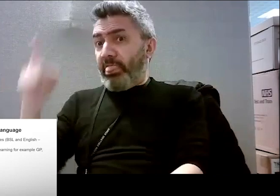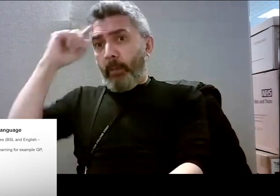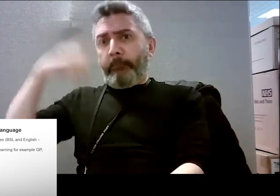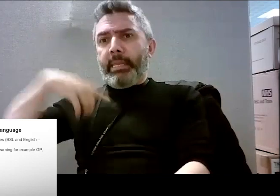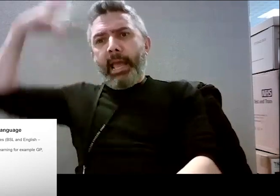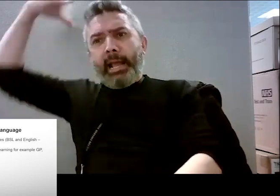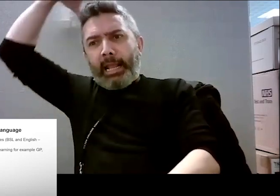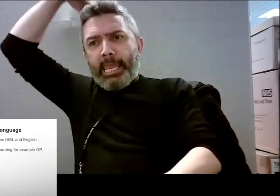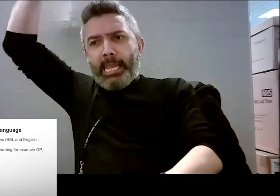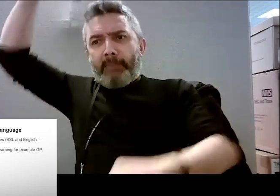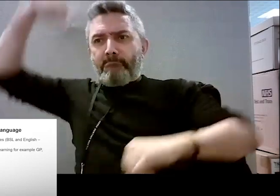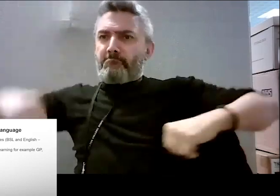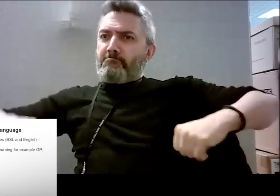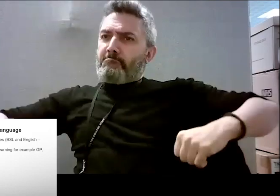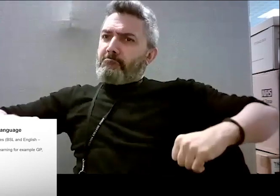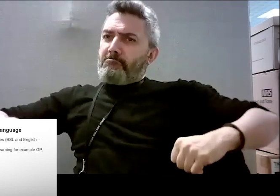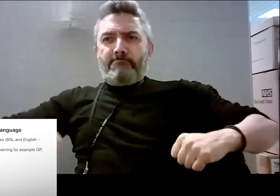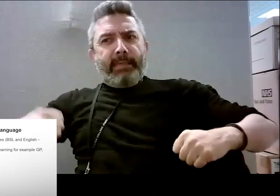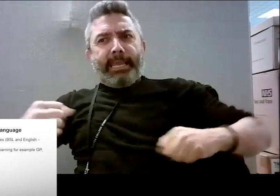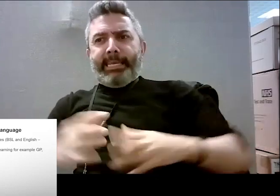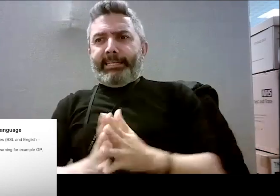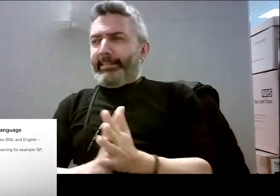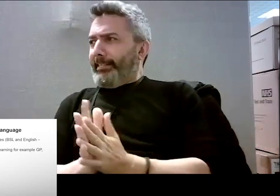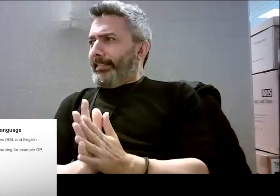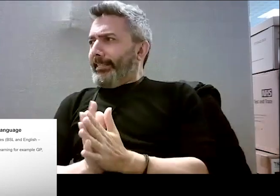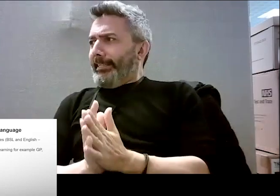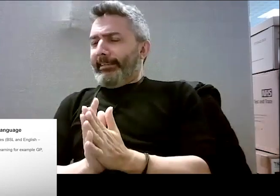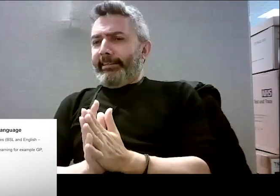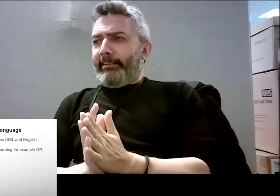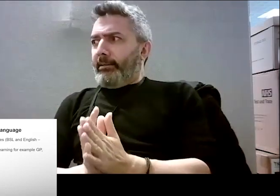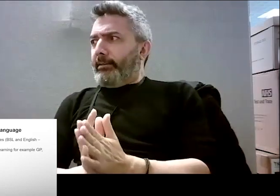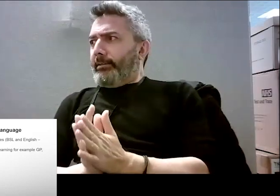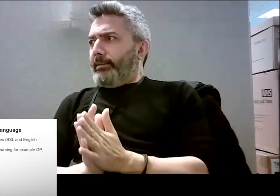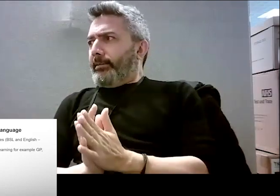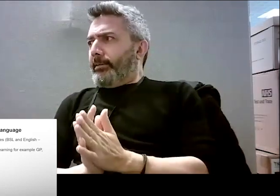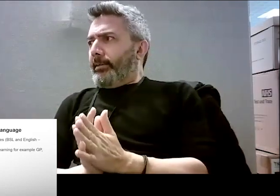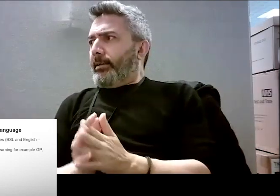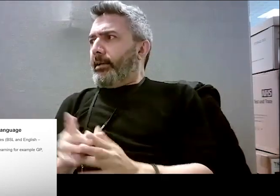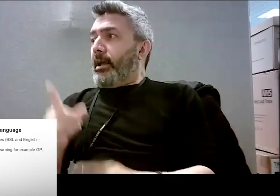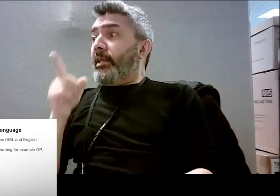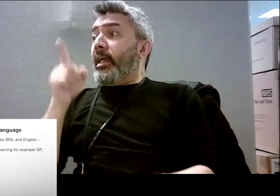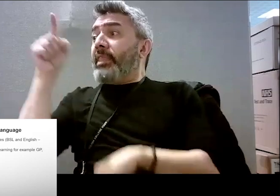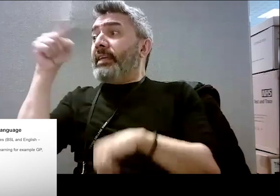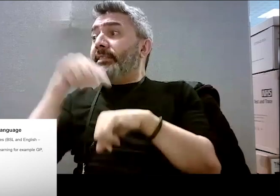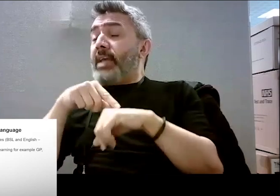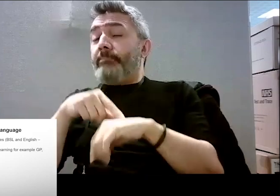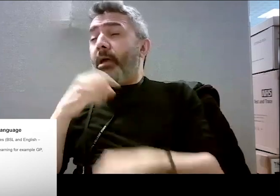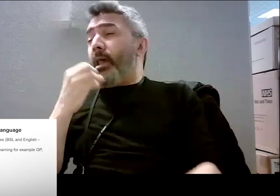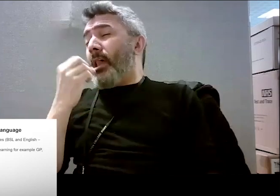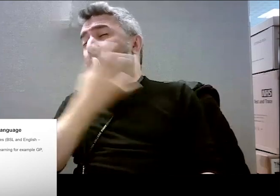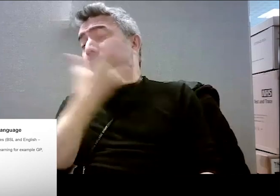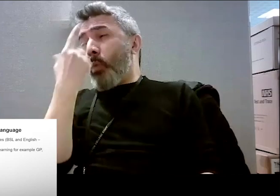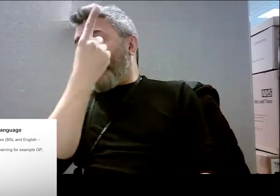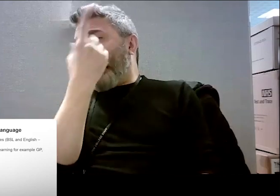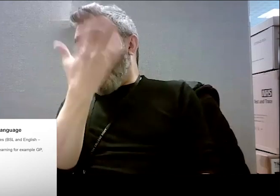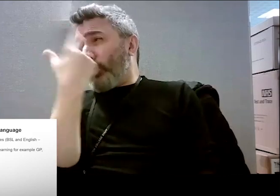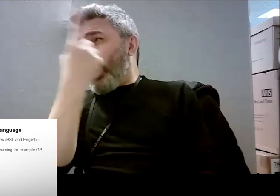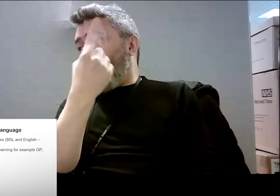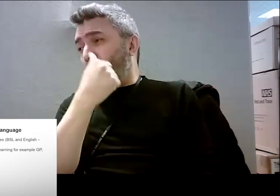lights, and I thought, oh, they're moving away for me. I'm so important in my new car. Coming up, and it